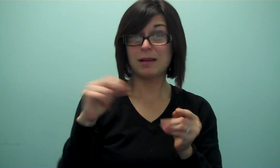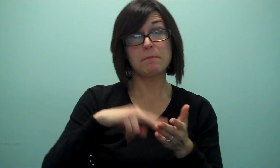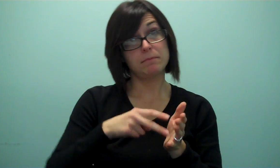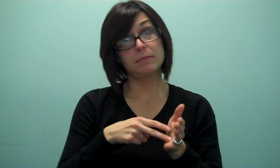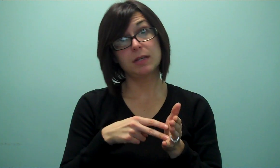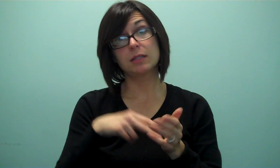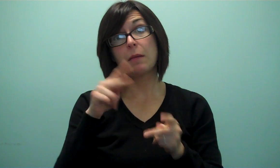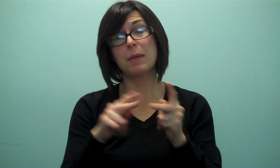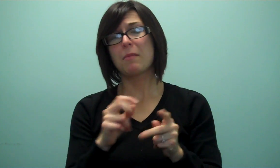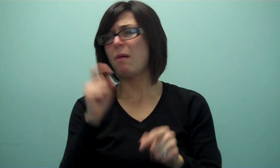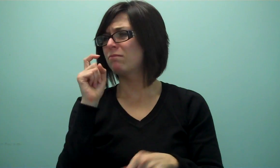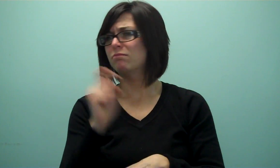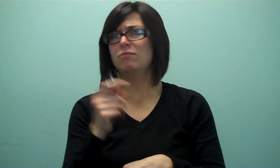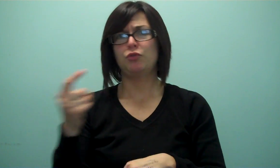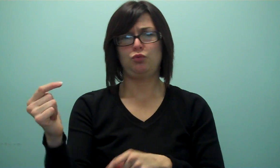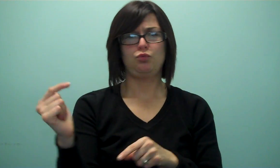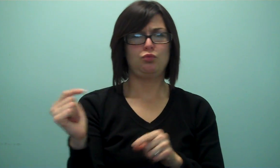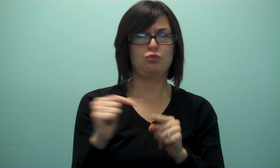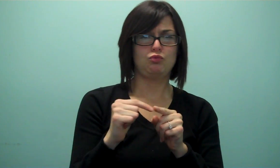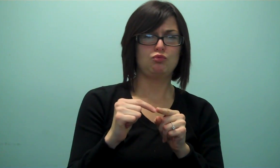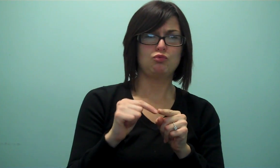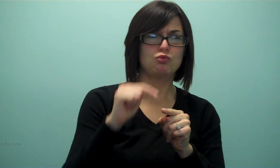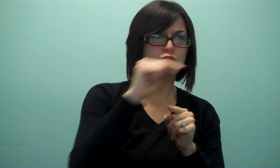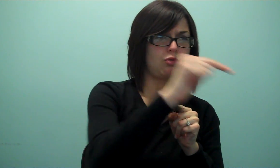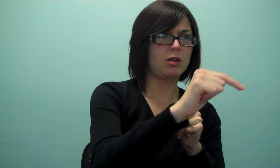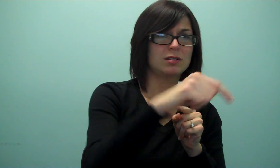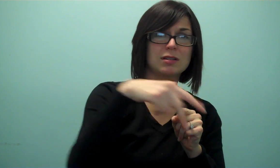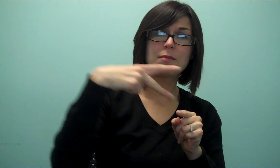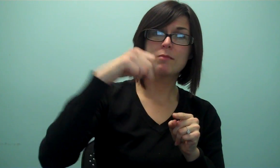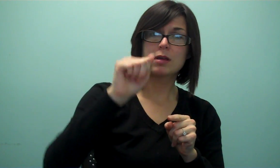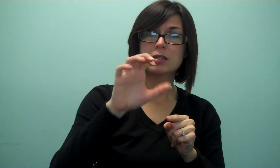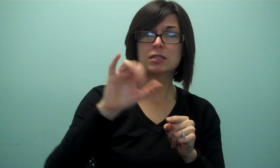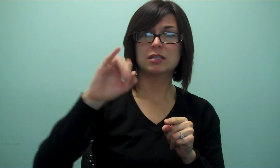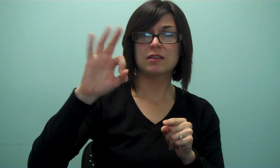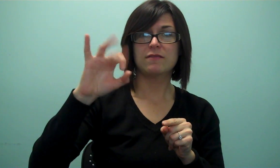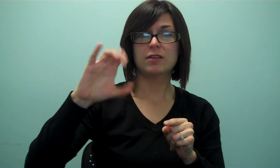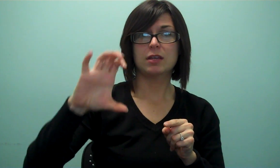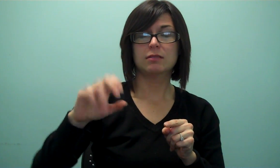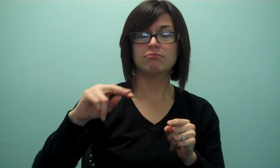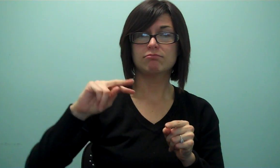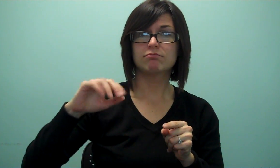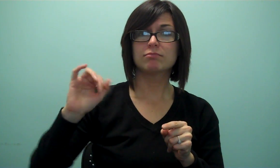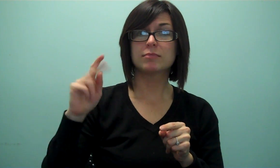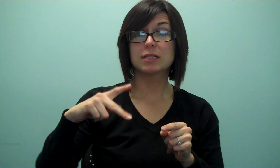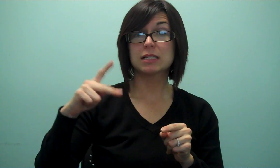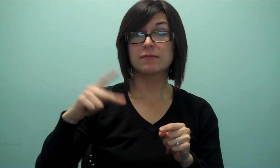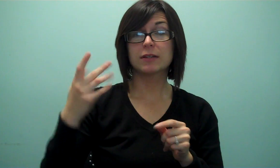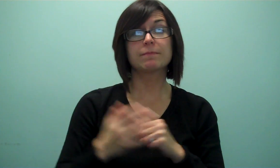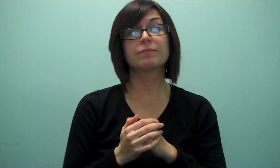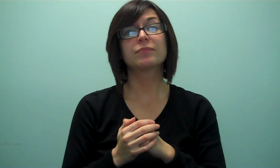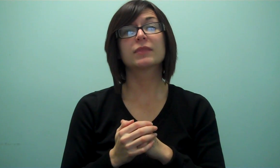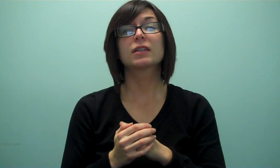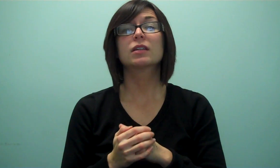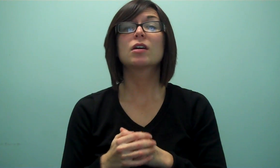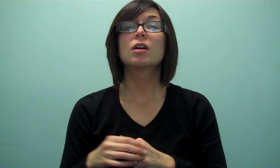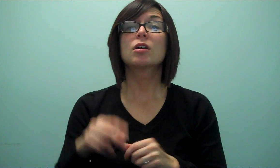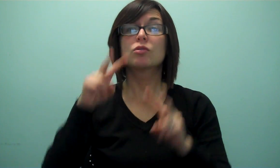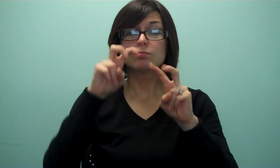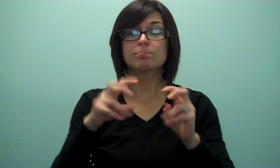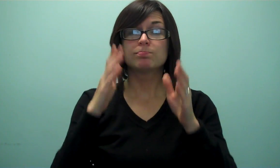theory. Anthropologists and linguists couldn't help but notice that the culture and languages of South America had oddly similar